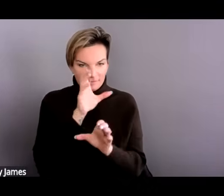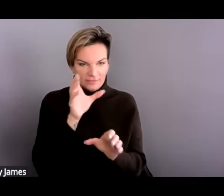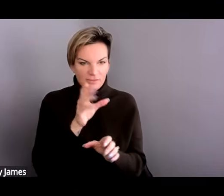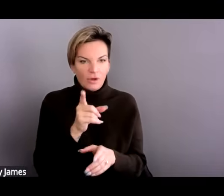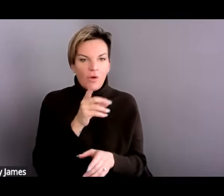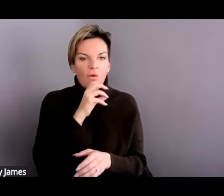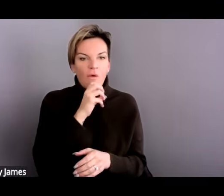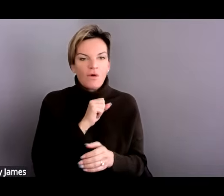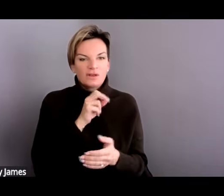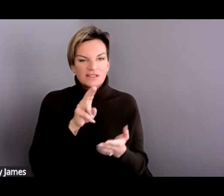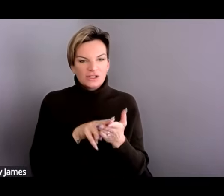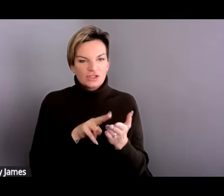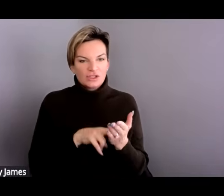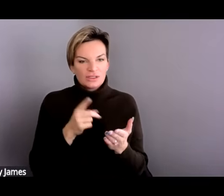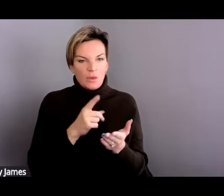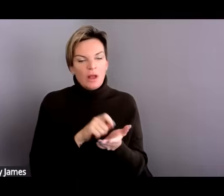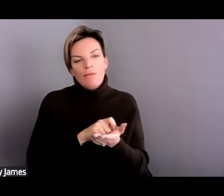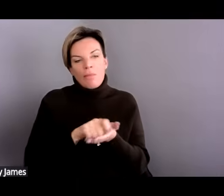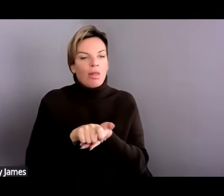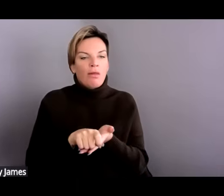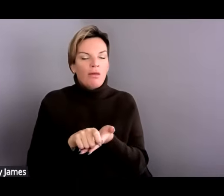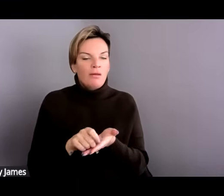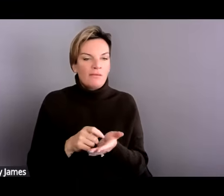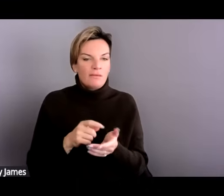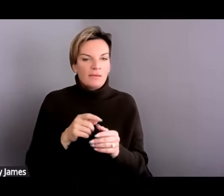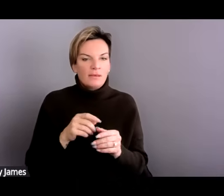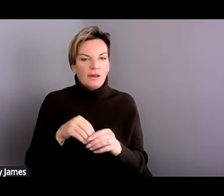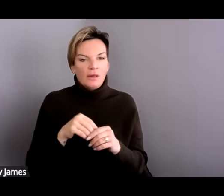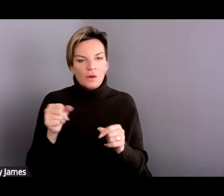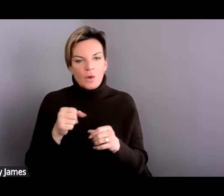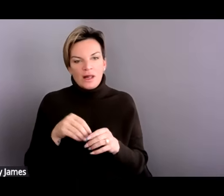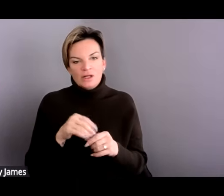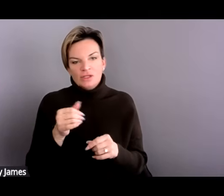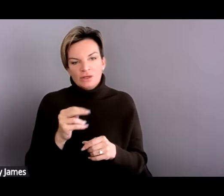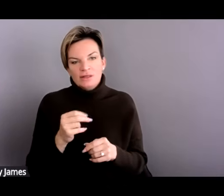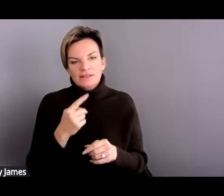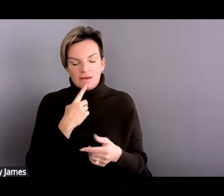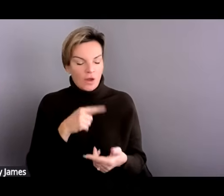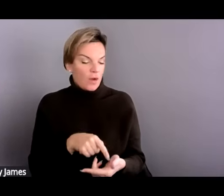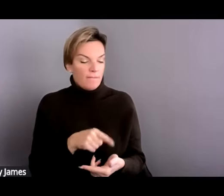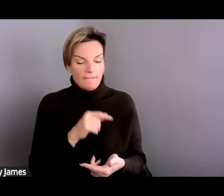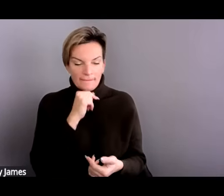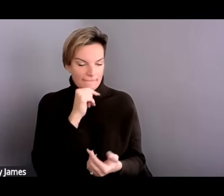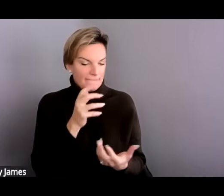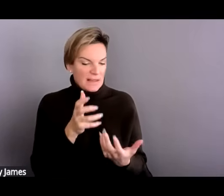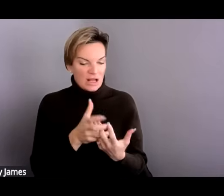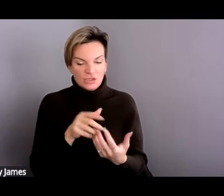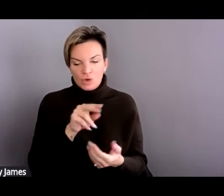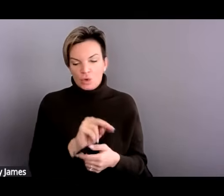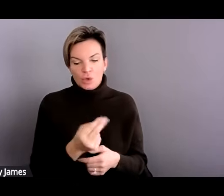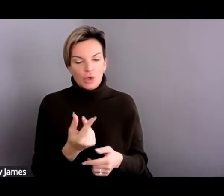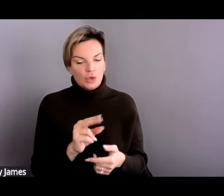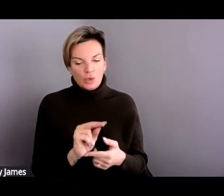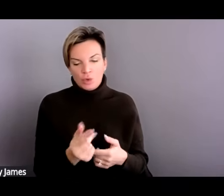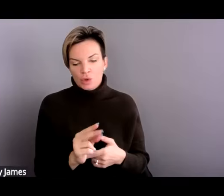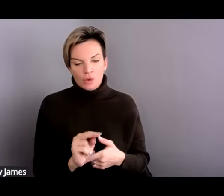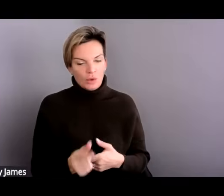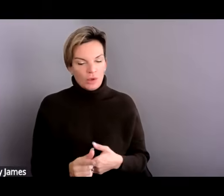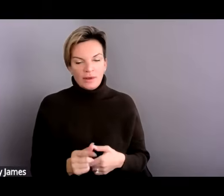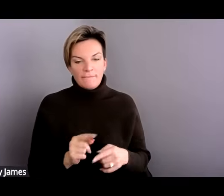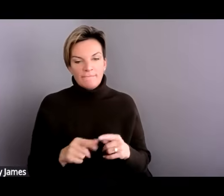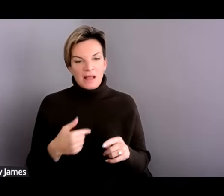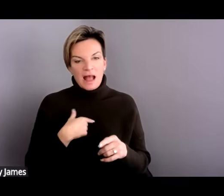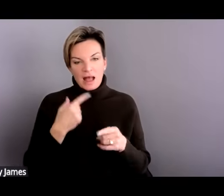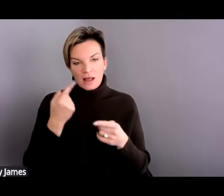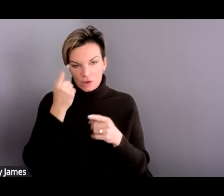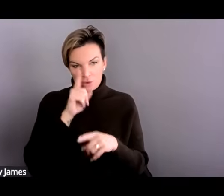signature that someone scratched quickly in the cold of January and say, oh, yep, no, this is no good, this is no good, this is no good. So I'm in agreement.